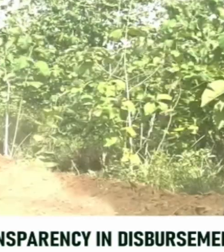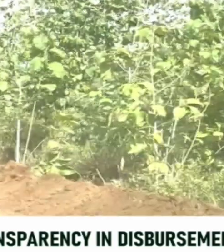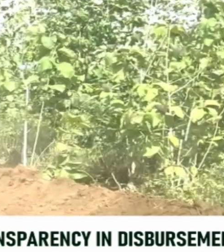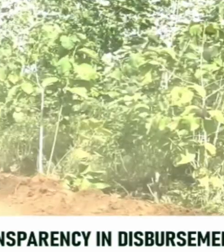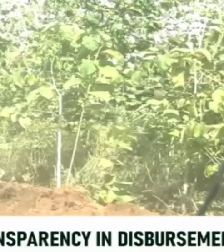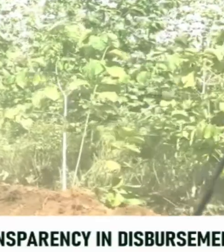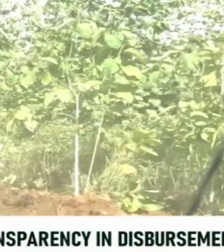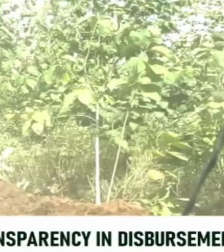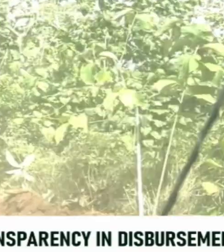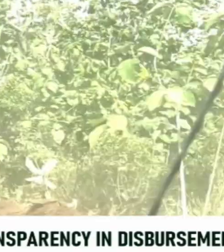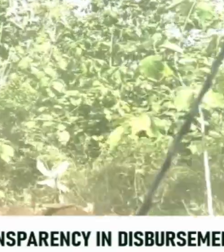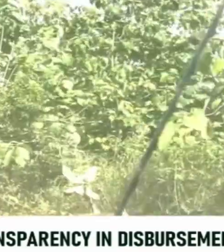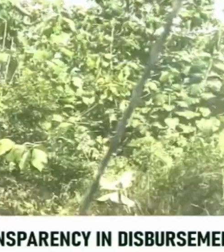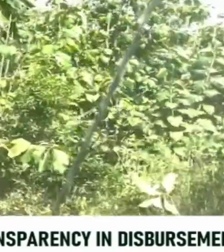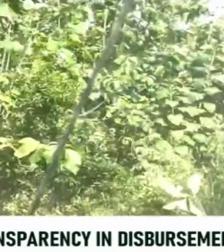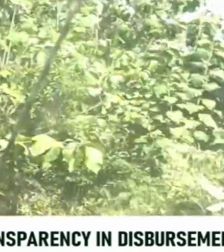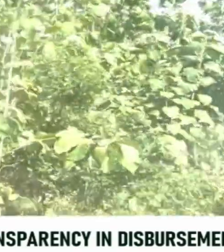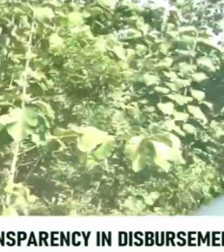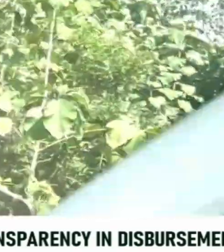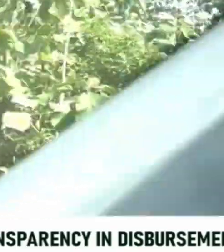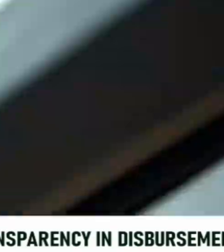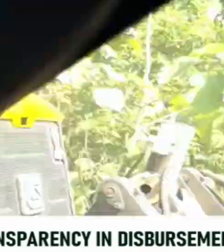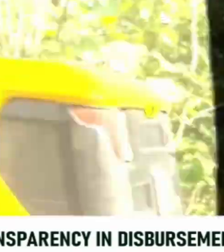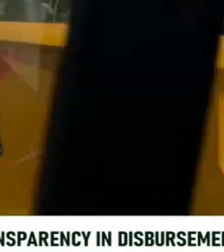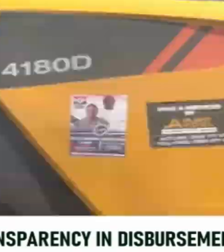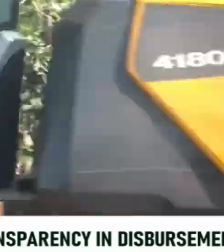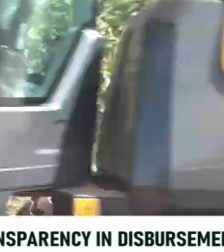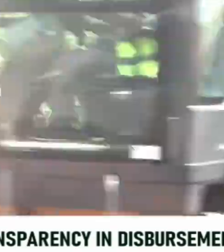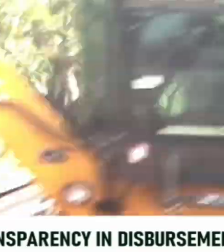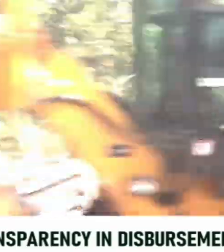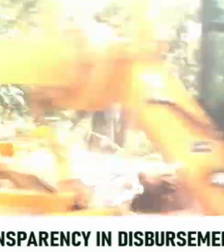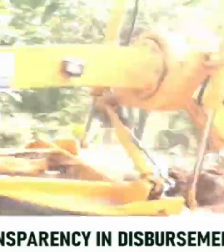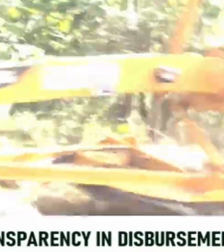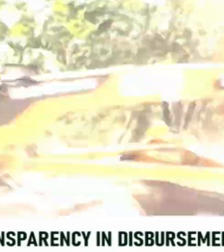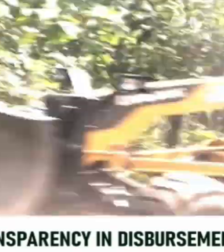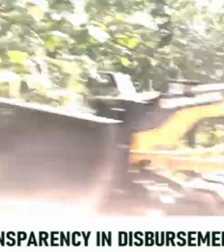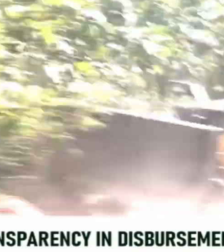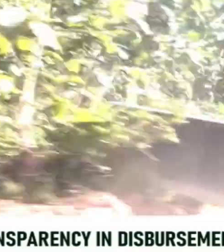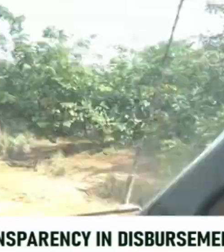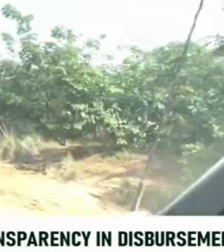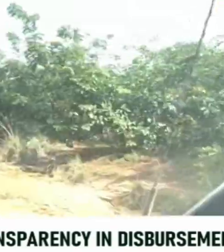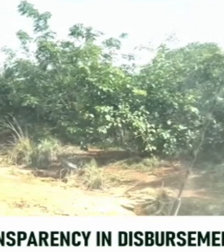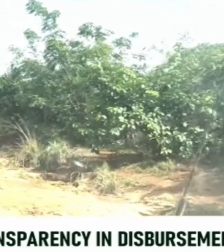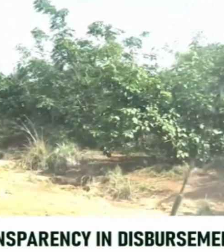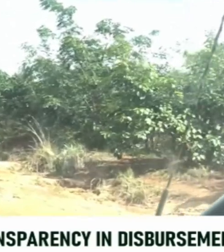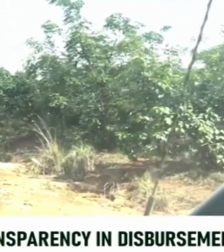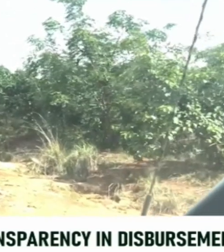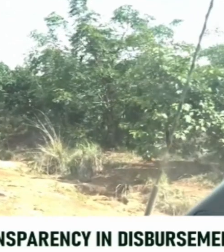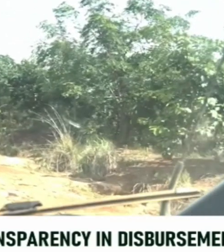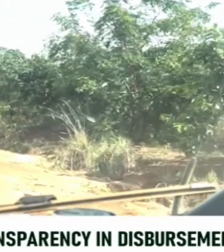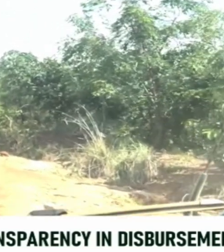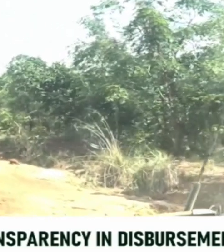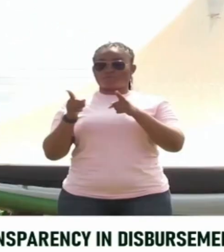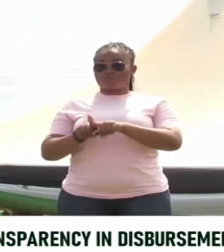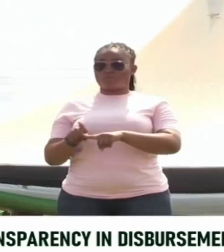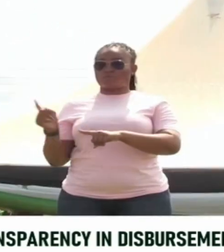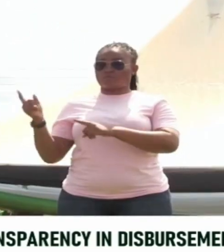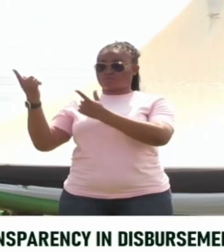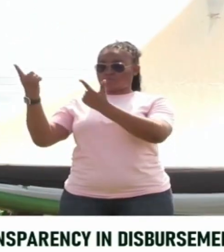John Mahama soliciting the vote of the constituents spoke against the politicization of the DRIP